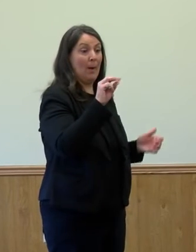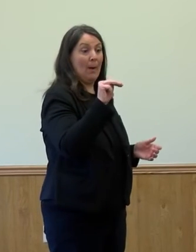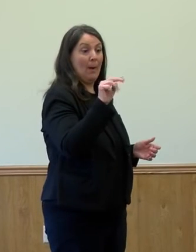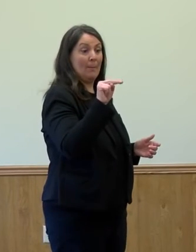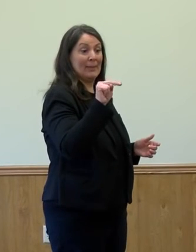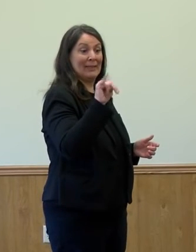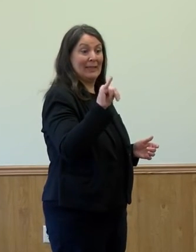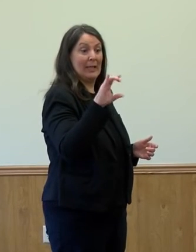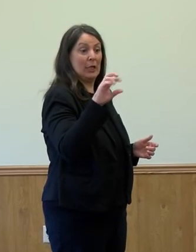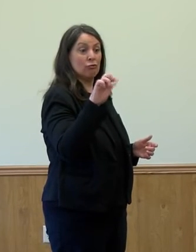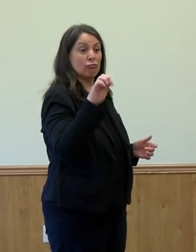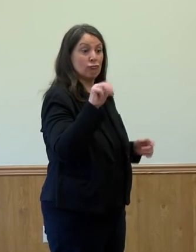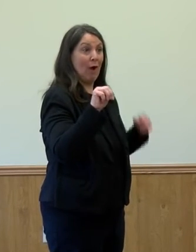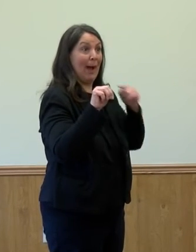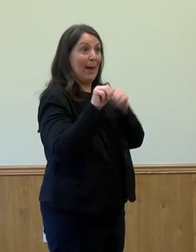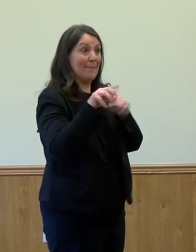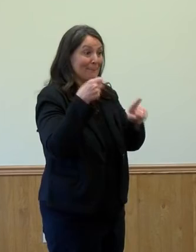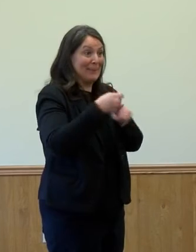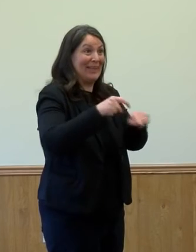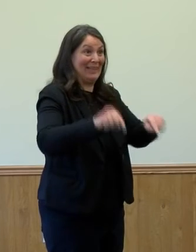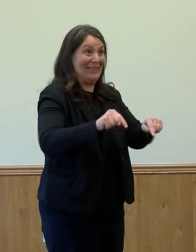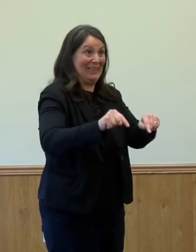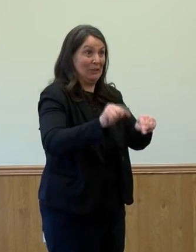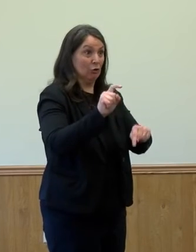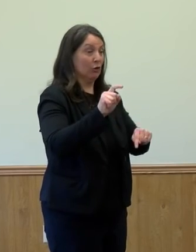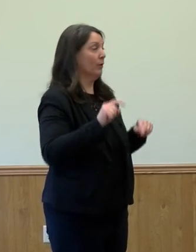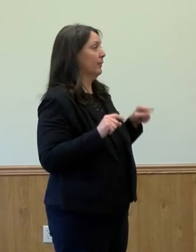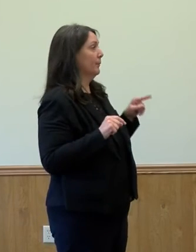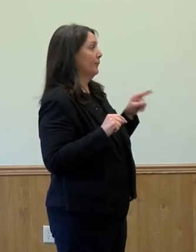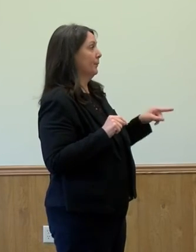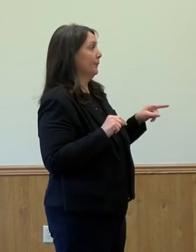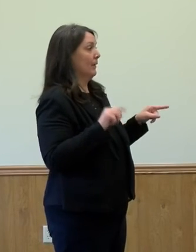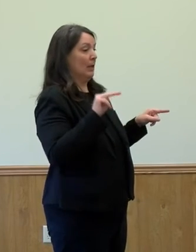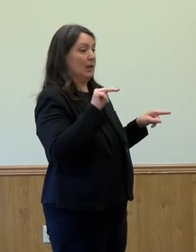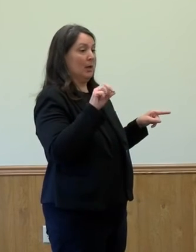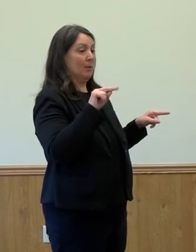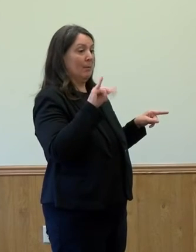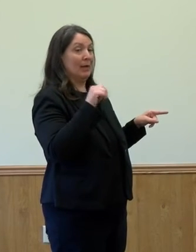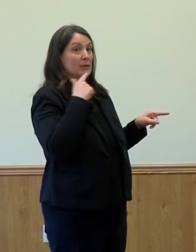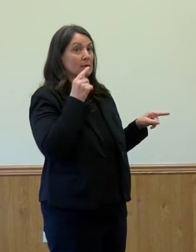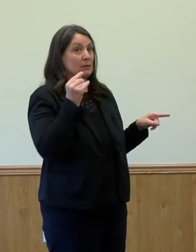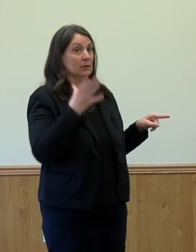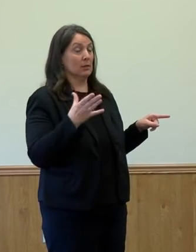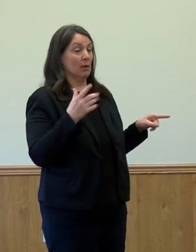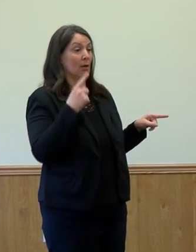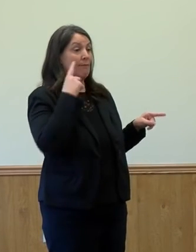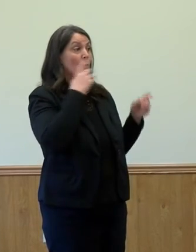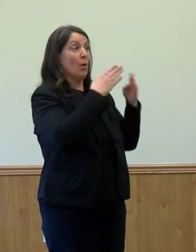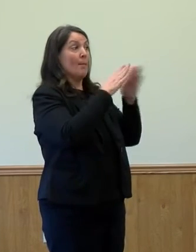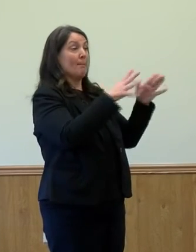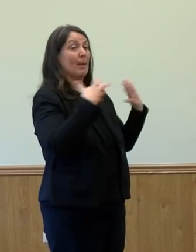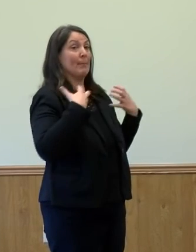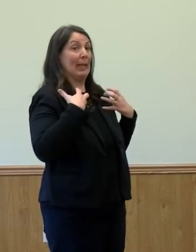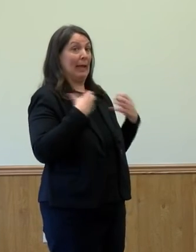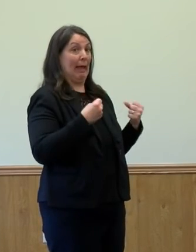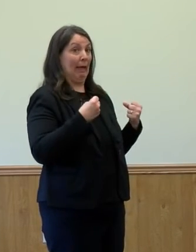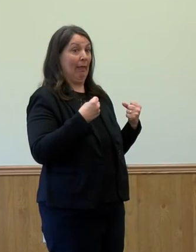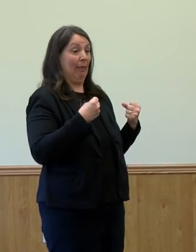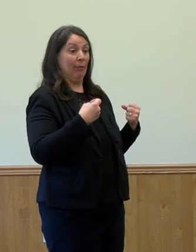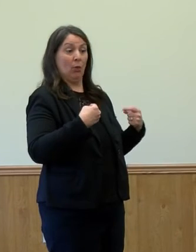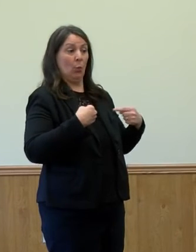So regarding the Omicron variant, have we had a recent case? For public health surveillance, we do